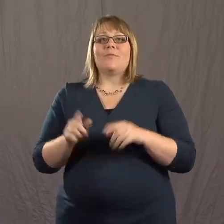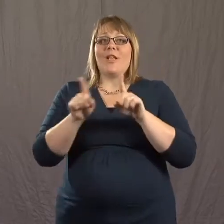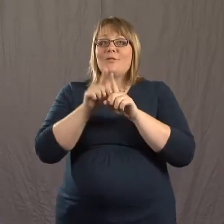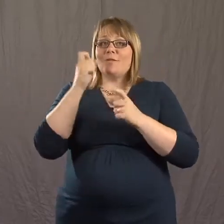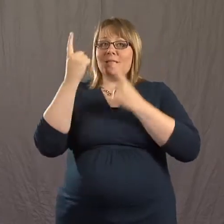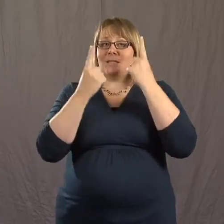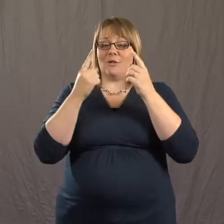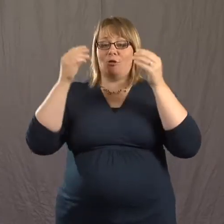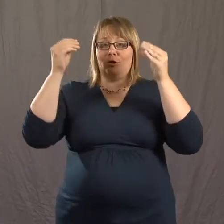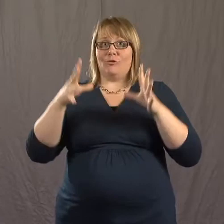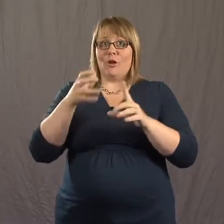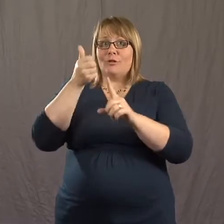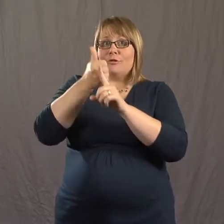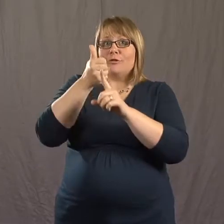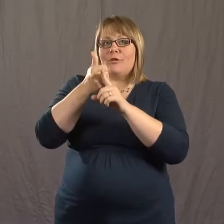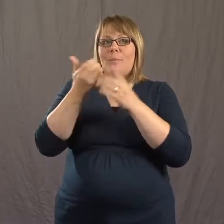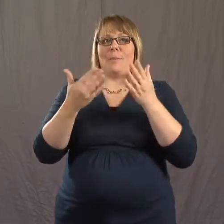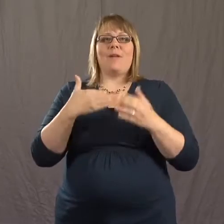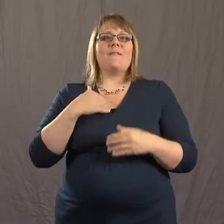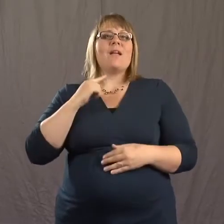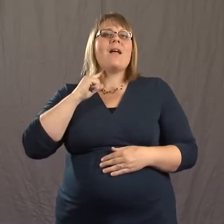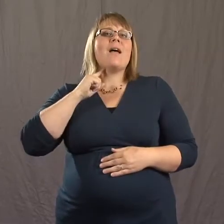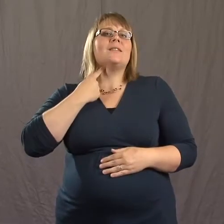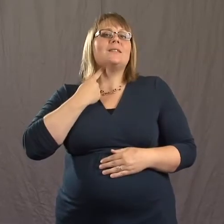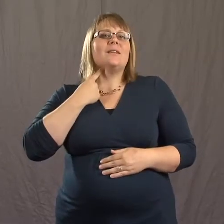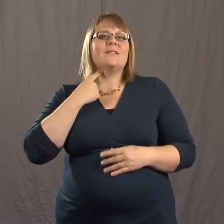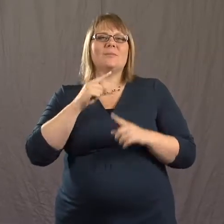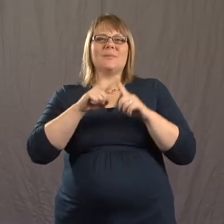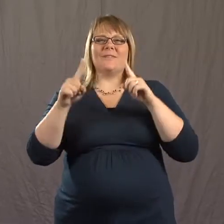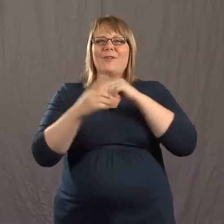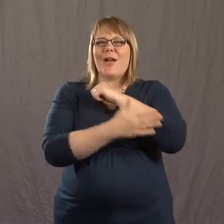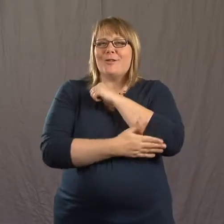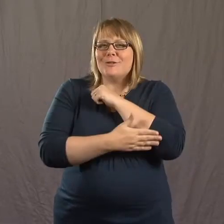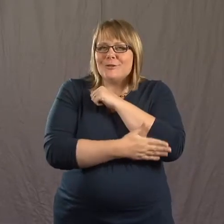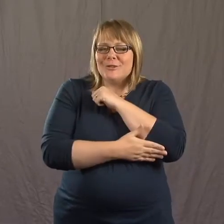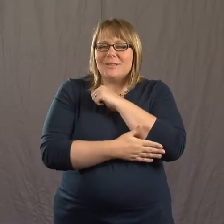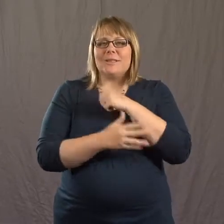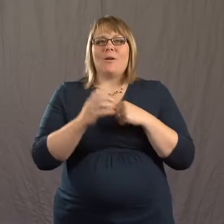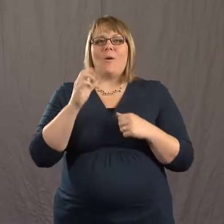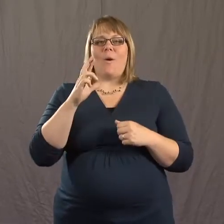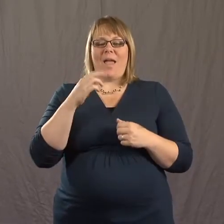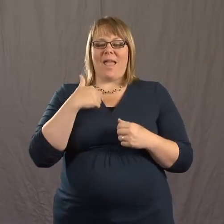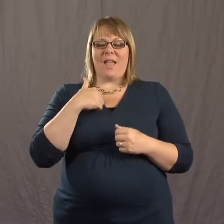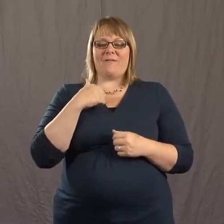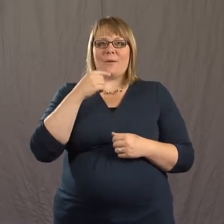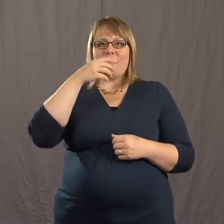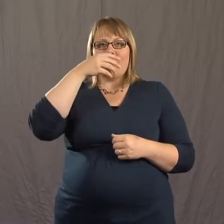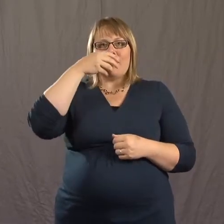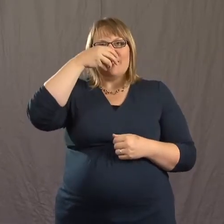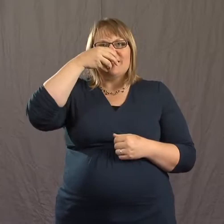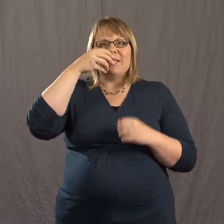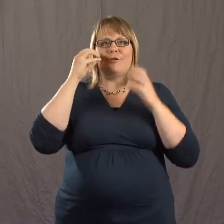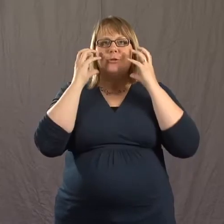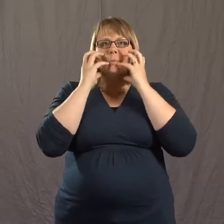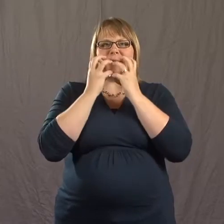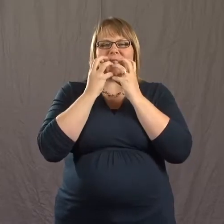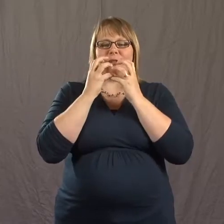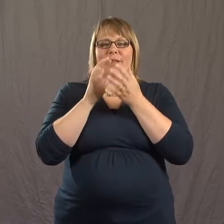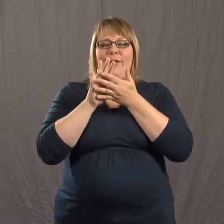speaker speaking at the same time. Other instructor variables include whether or not the instructor has an accent, whether they